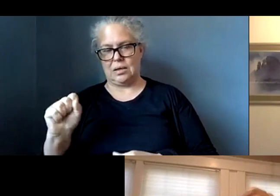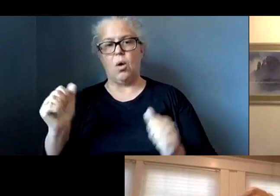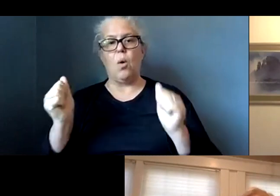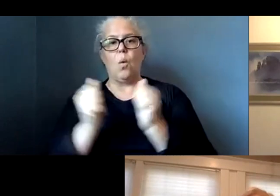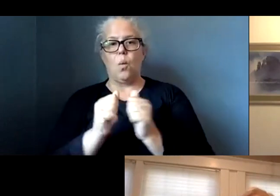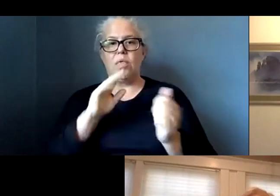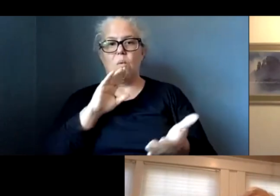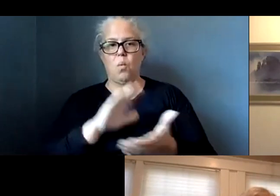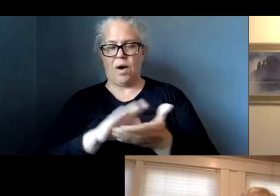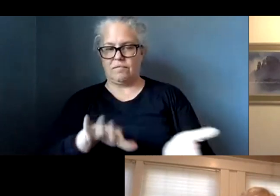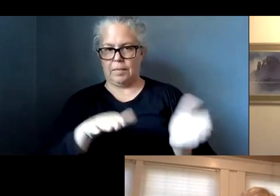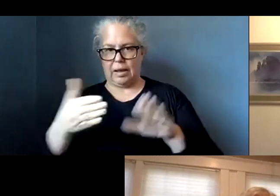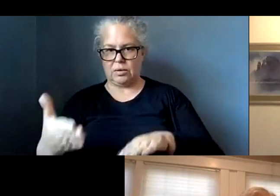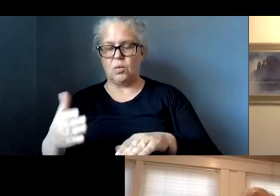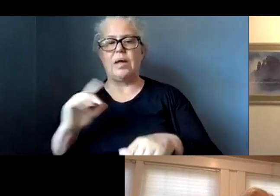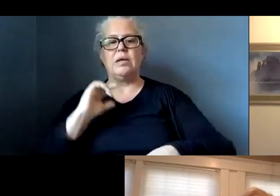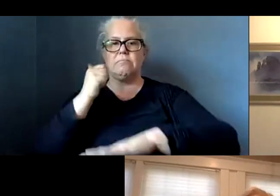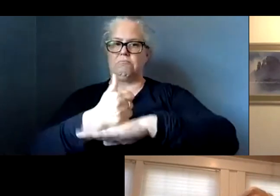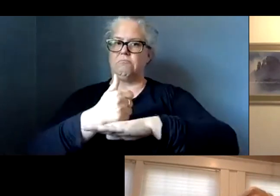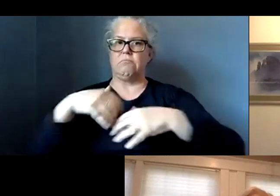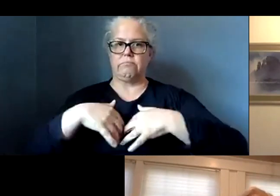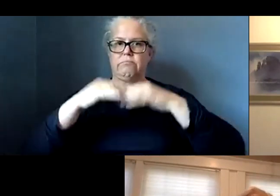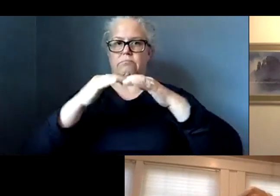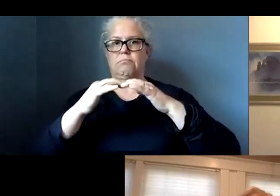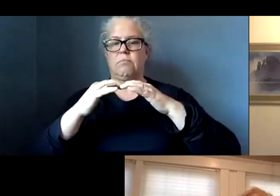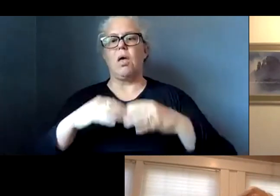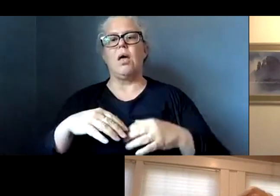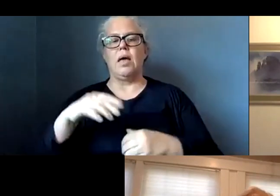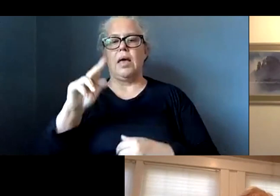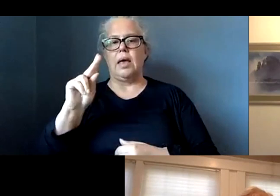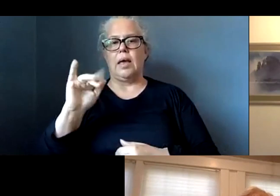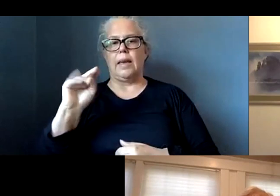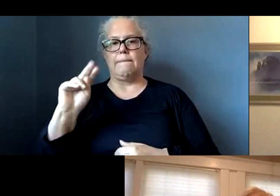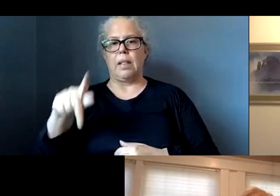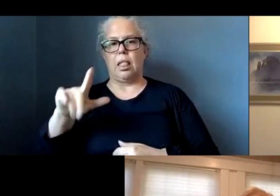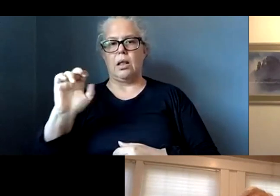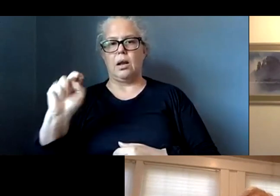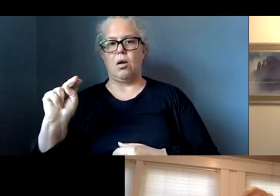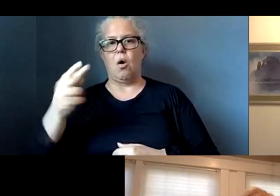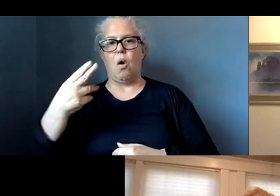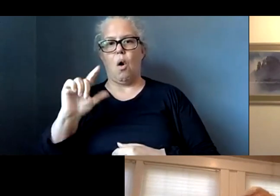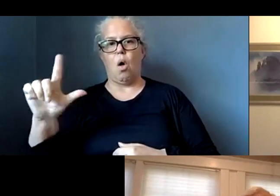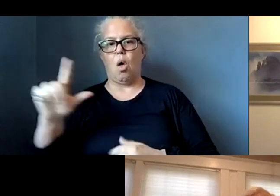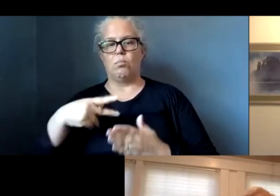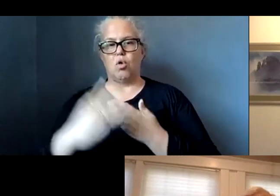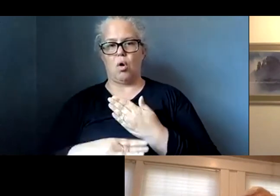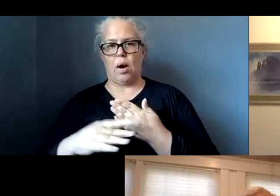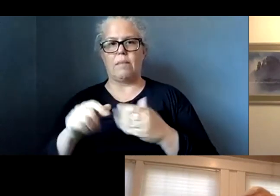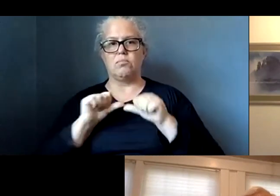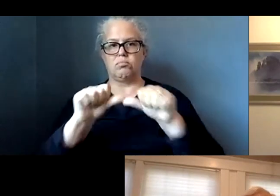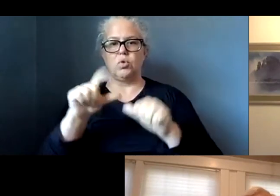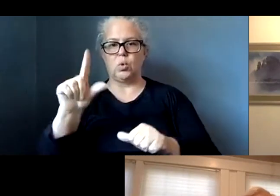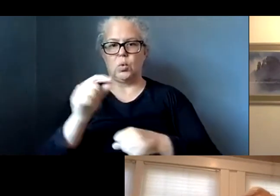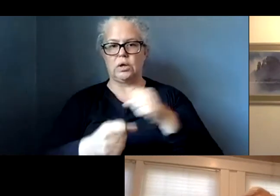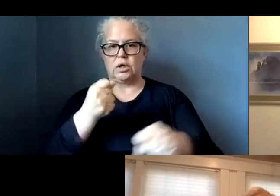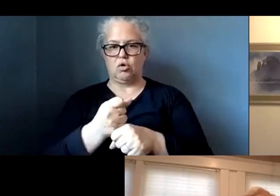founded the Washington College Kiplin Hall Program and went on to direct that program for more than 20 years. We'll be